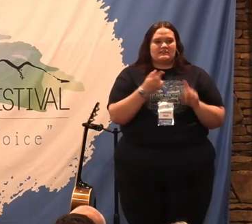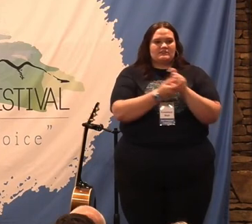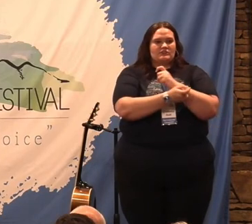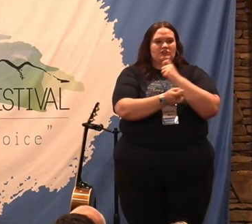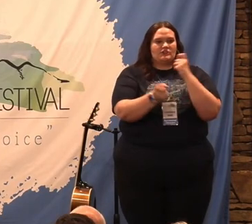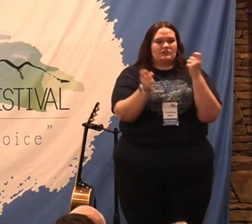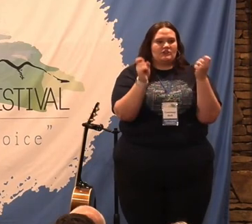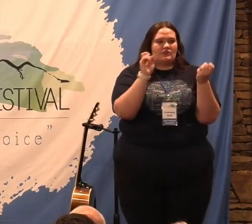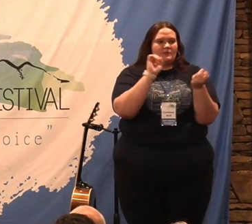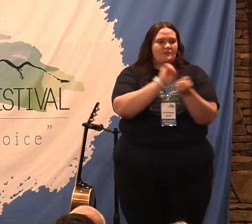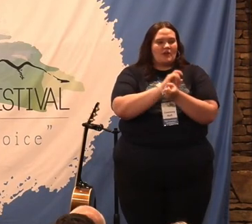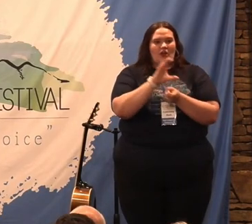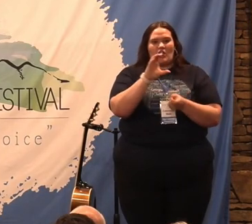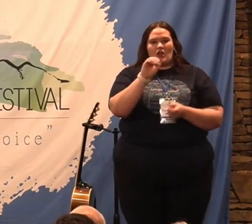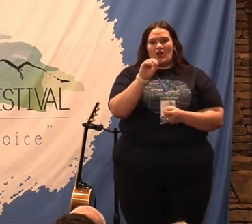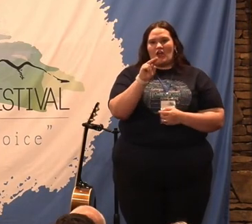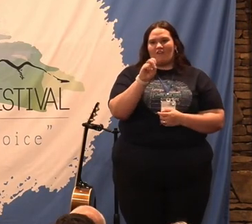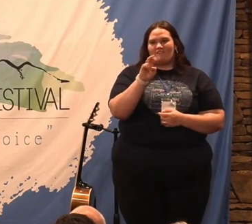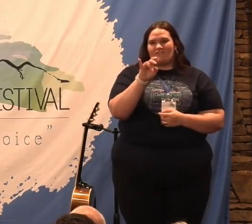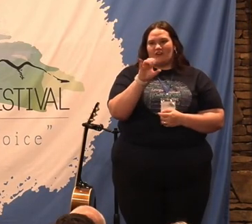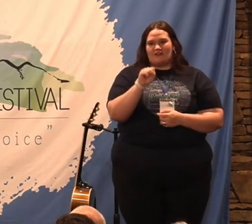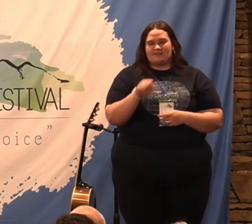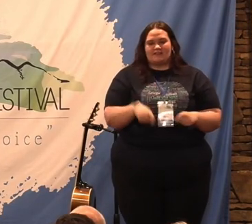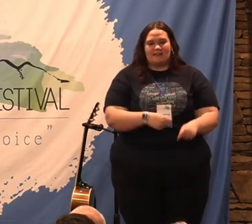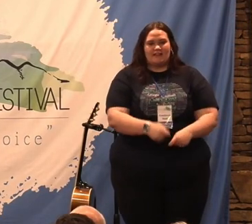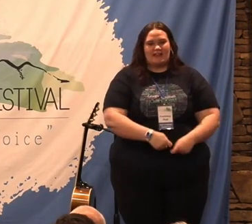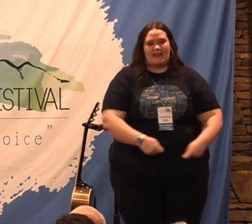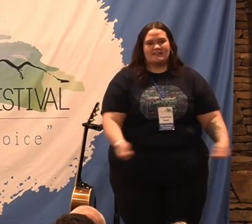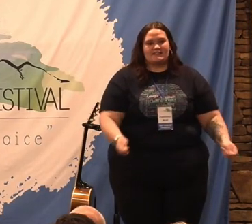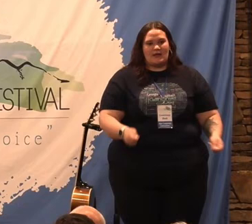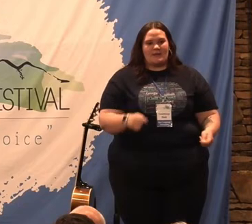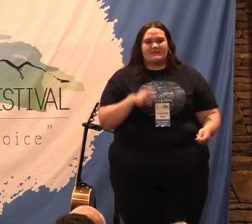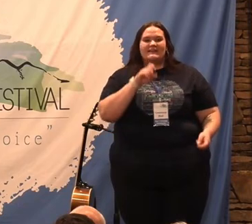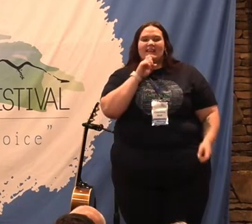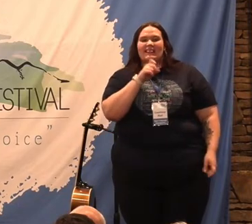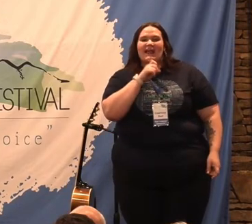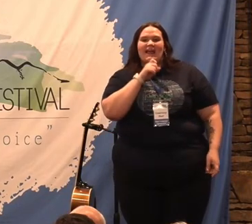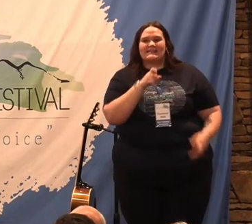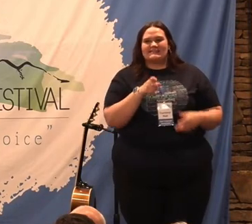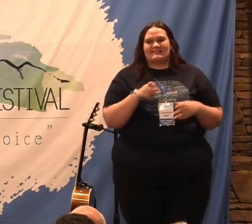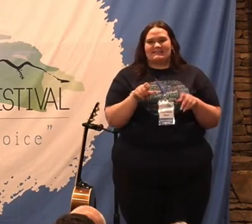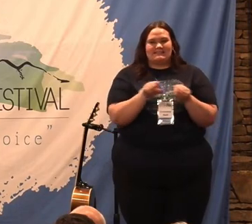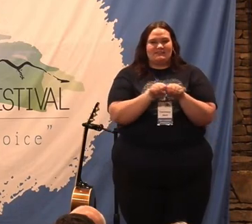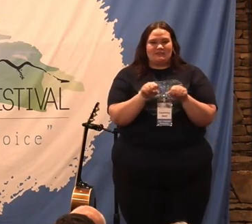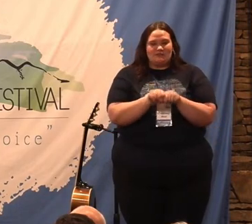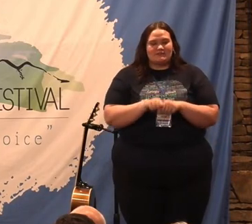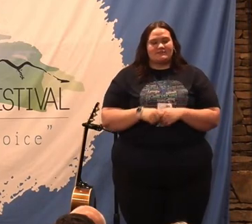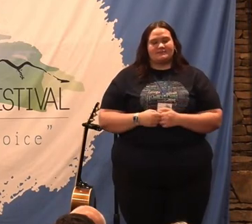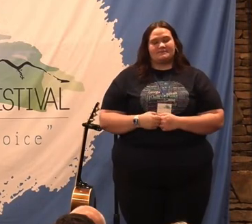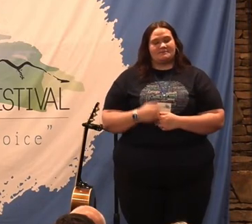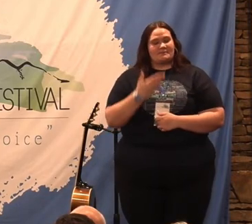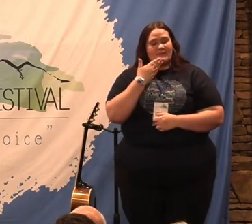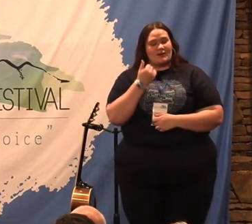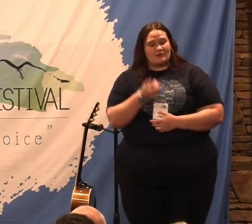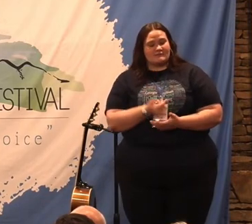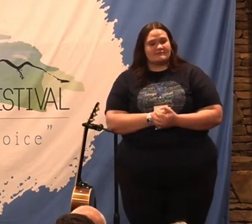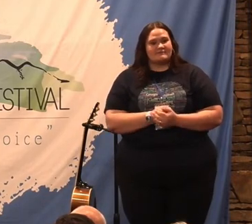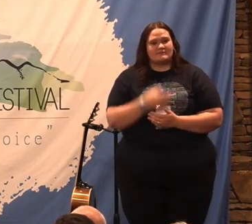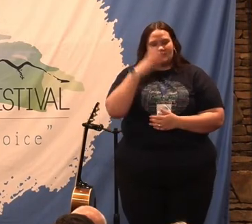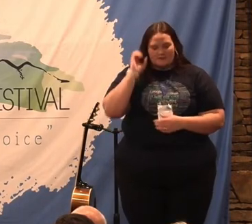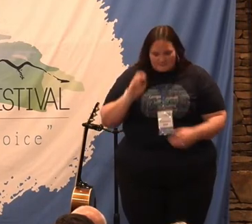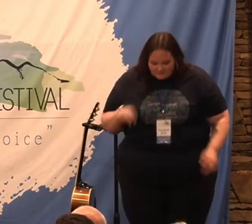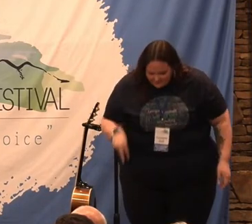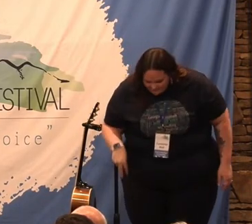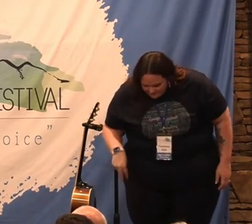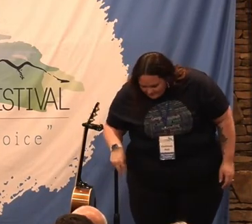All-Stars, 16-hole lace-up glass tennis shoes. Better, she said. Cinderella looked down,